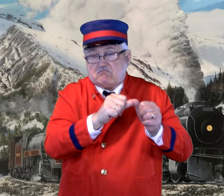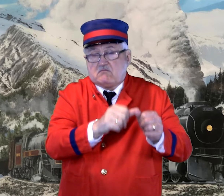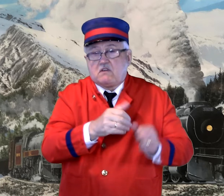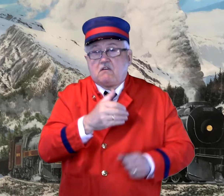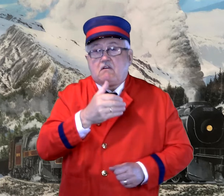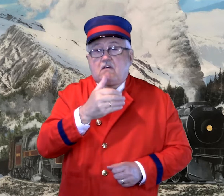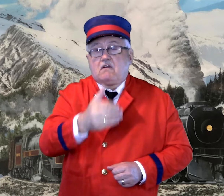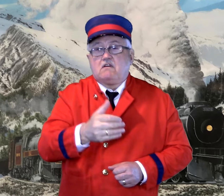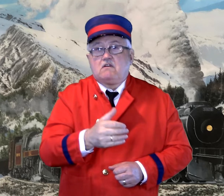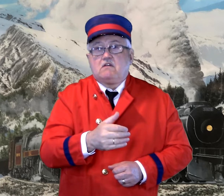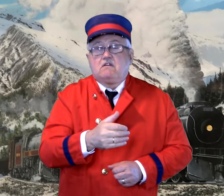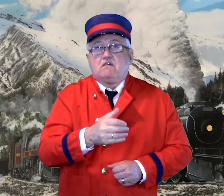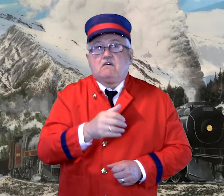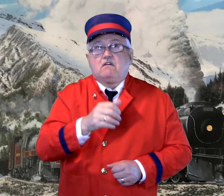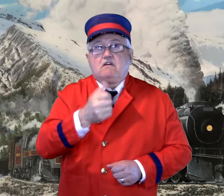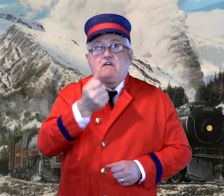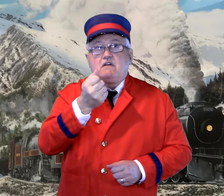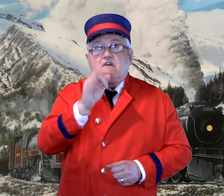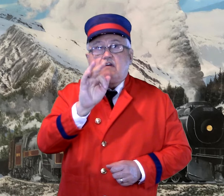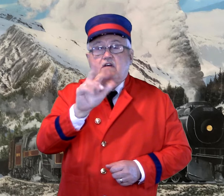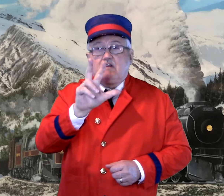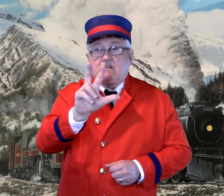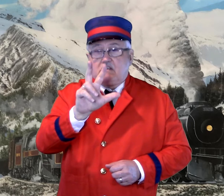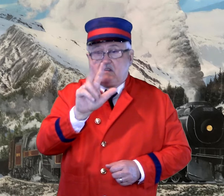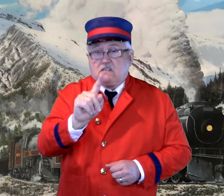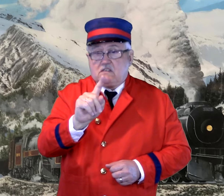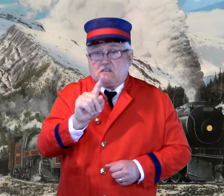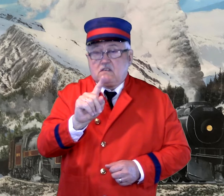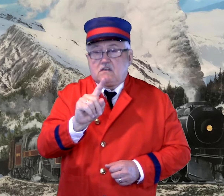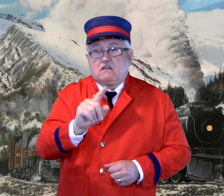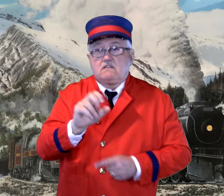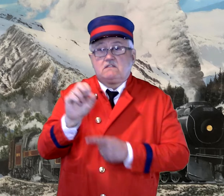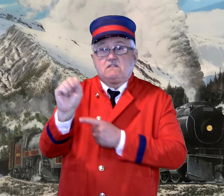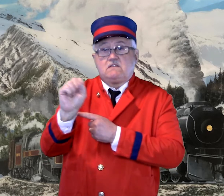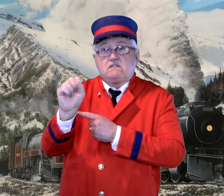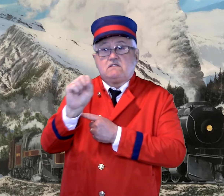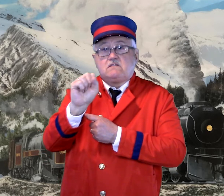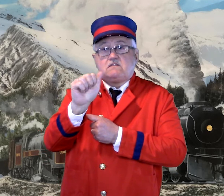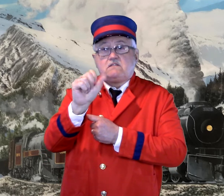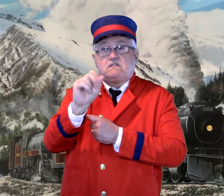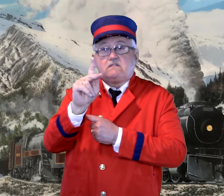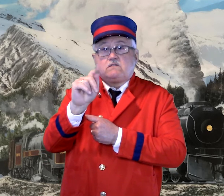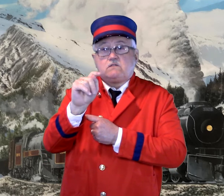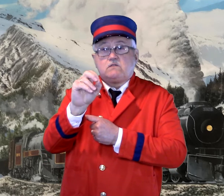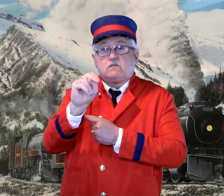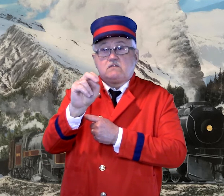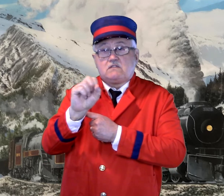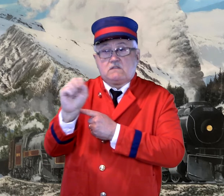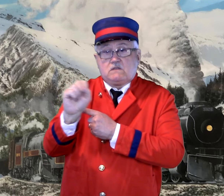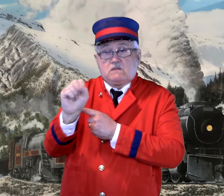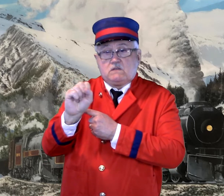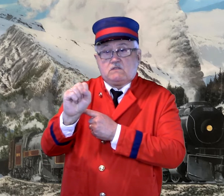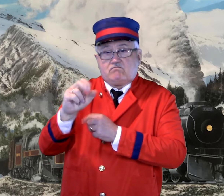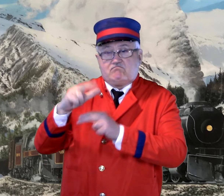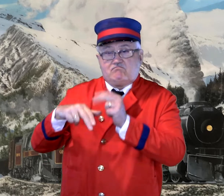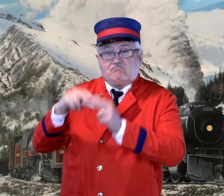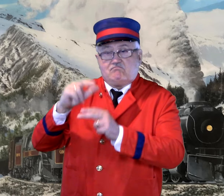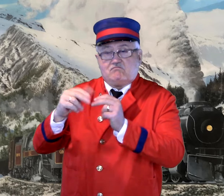in Manitoba. That continued until 1931, when in Saskatoon, the